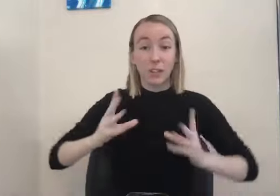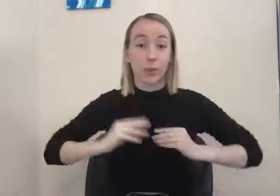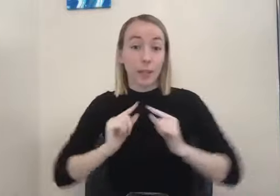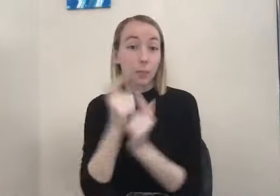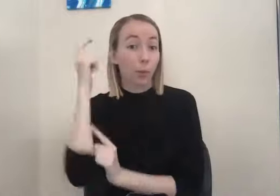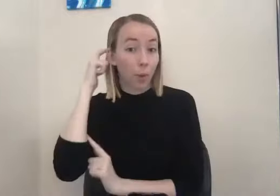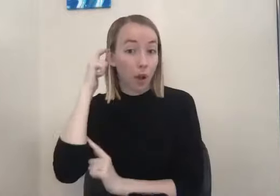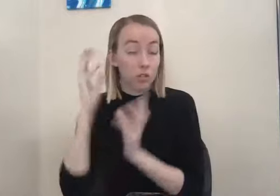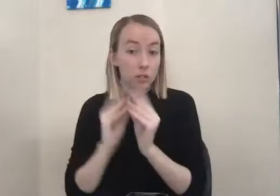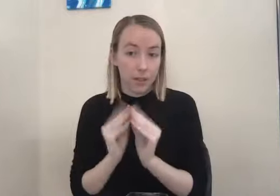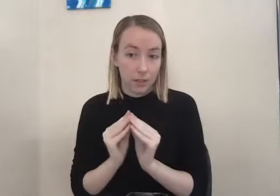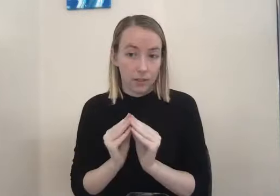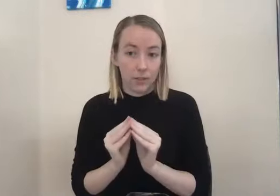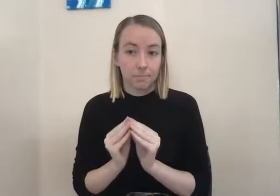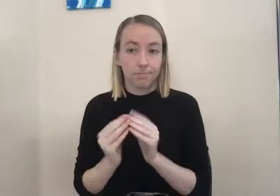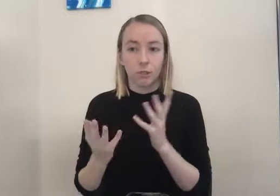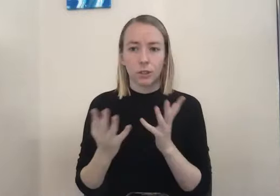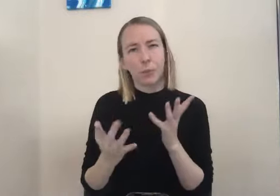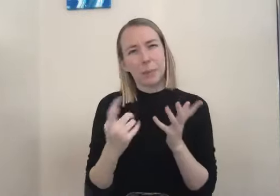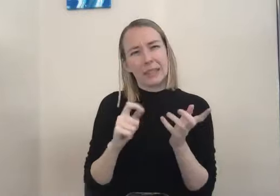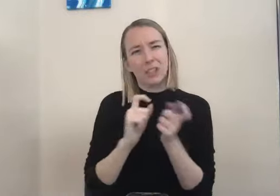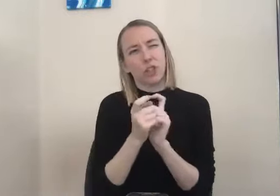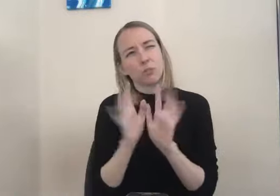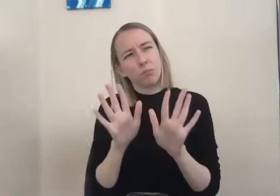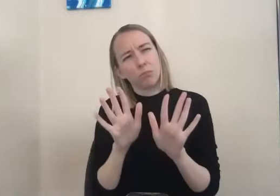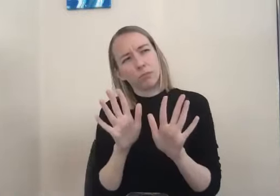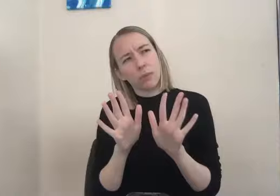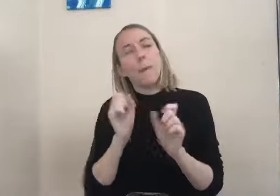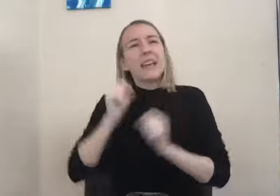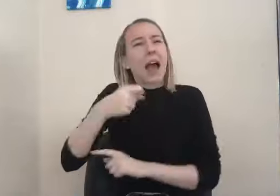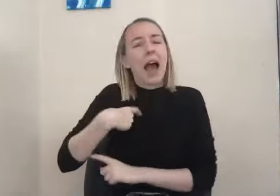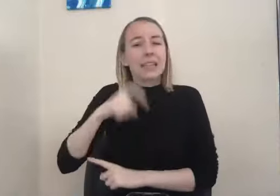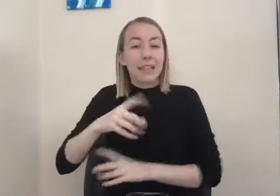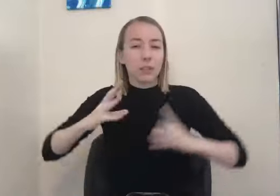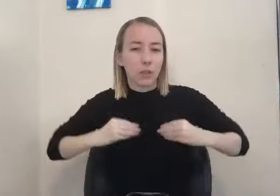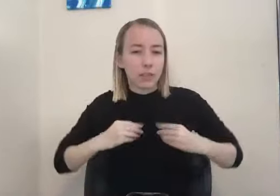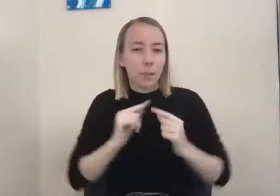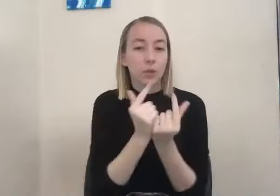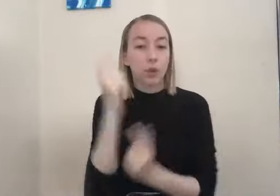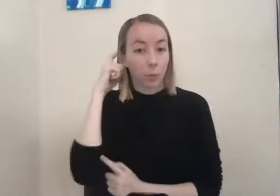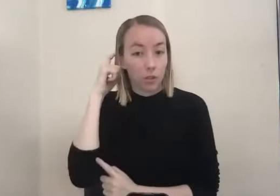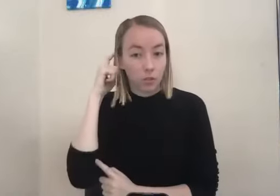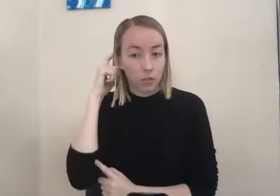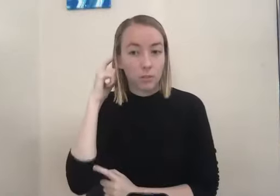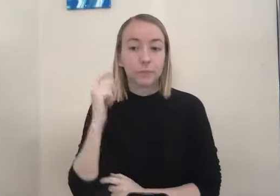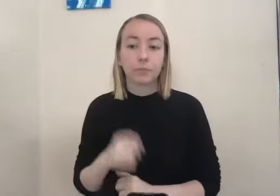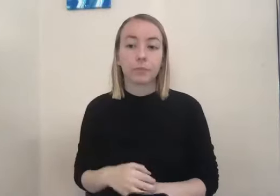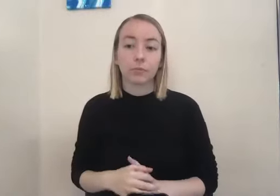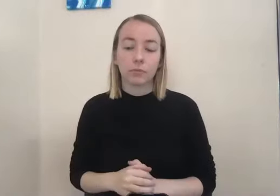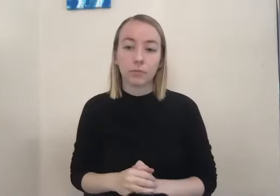become teachable. I had to allow people to tell me things. I had to learn to sit and listen. And one of the biggest